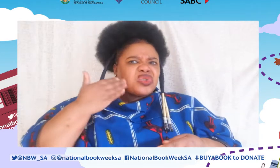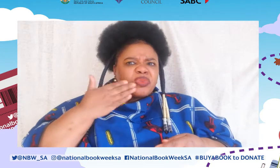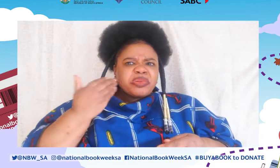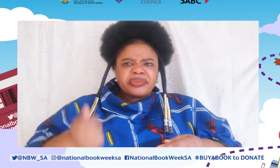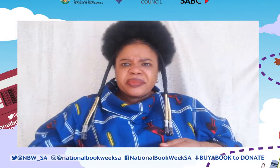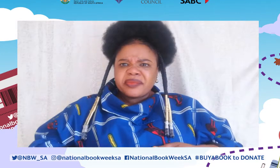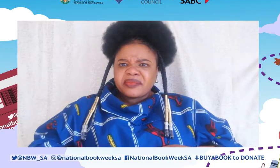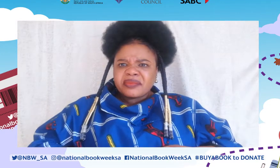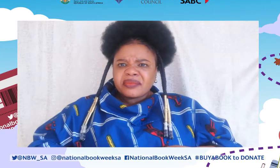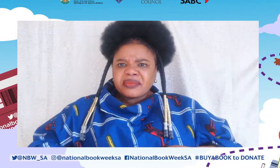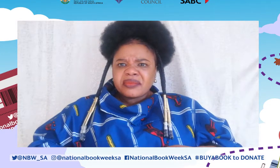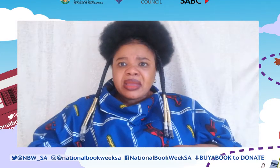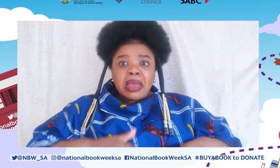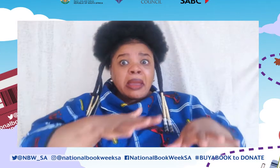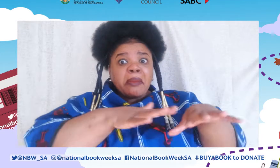the soup?